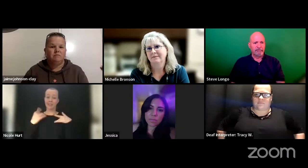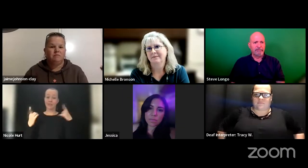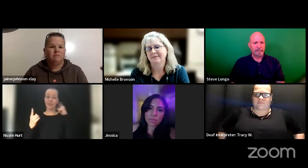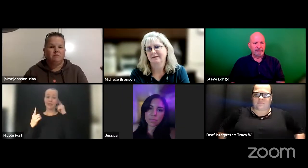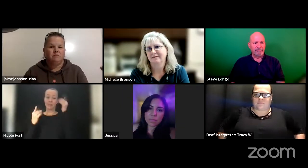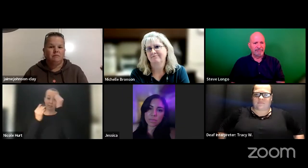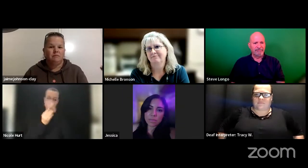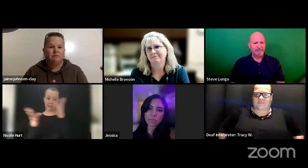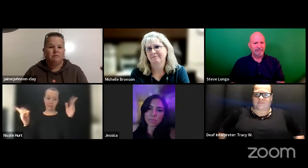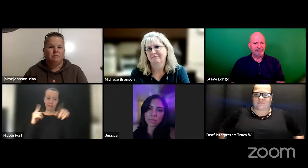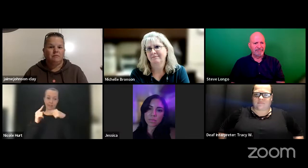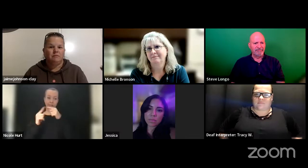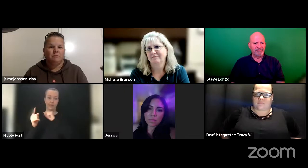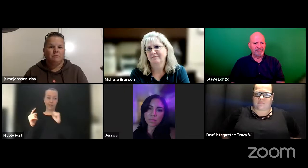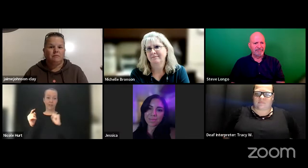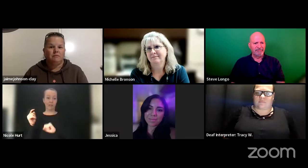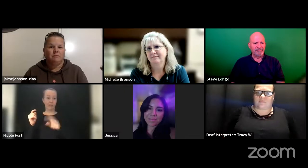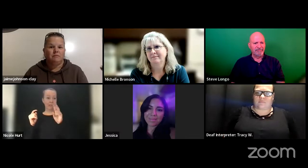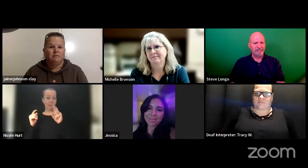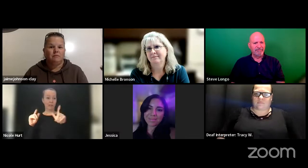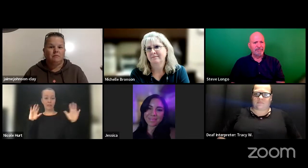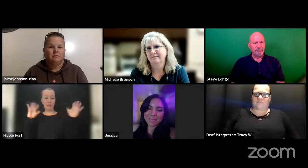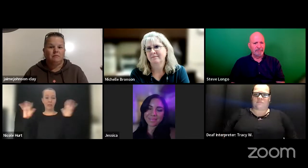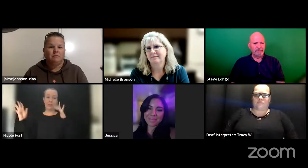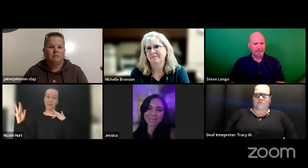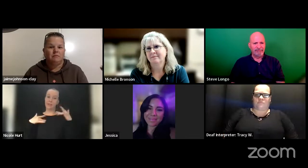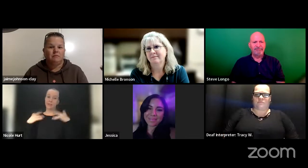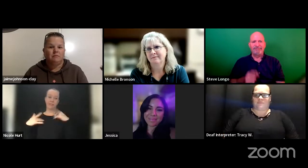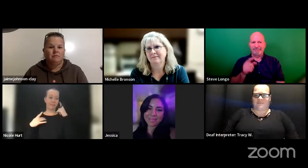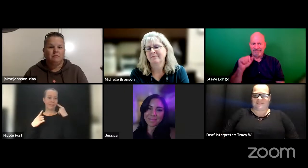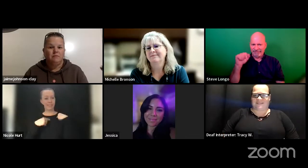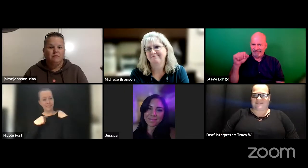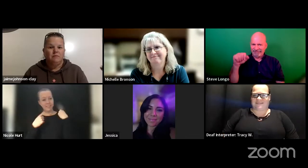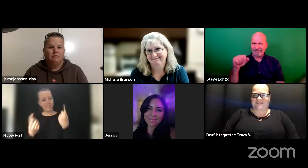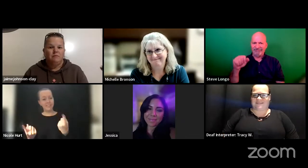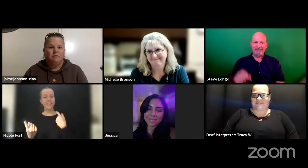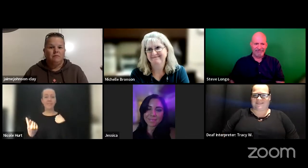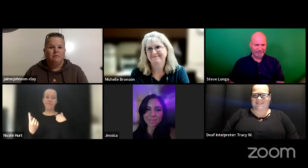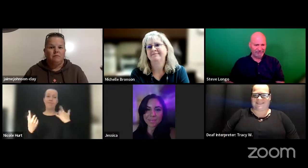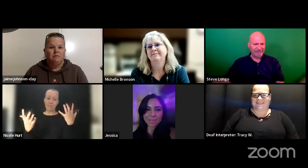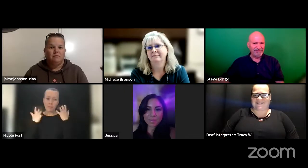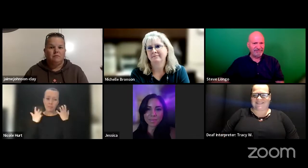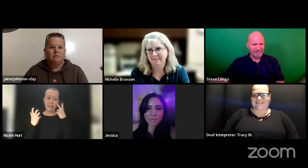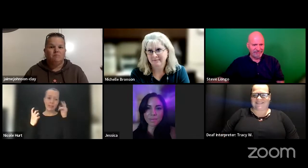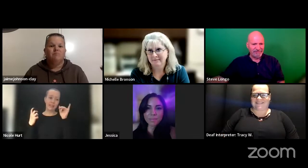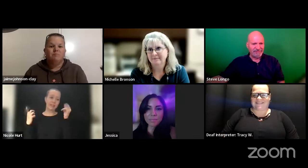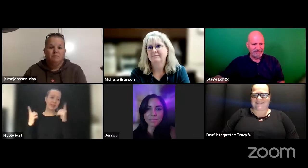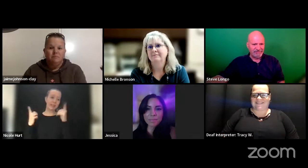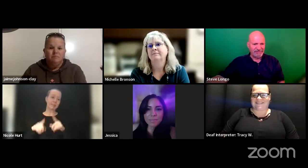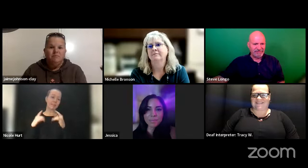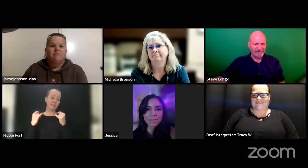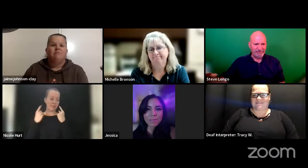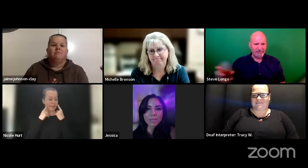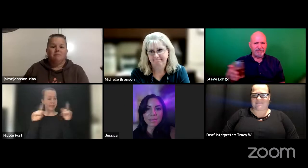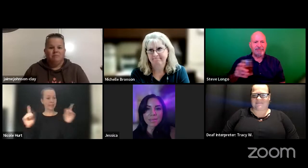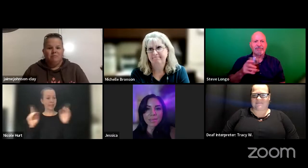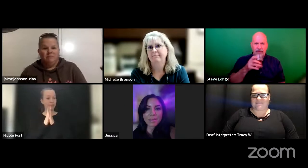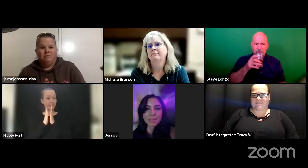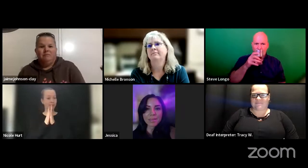Hello, everyone. Very excited to hear the news about the Super